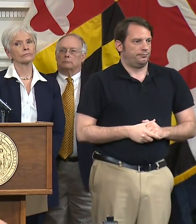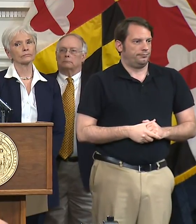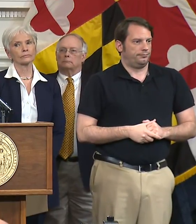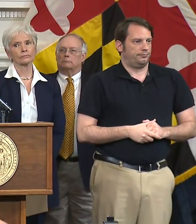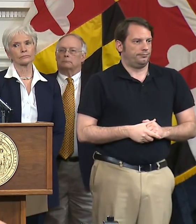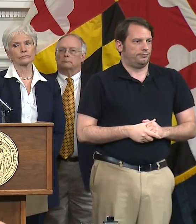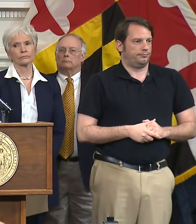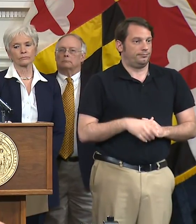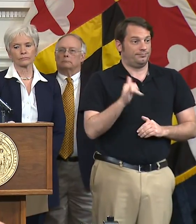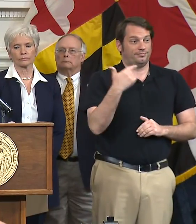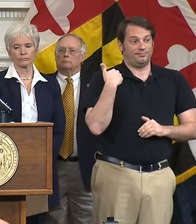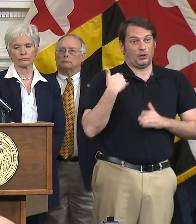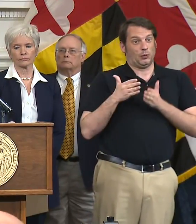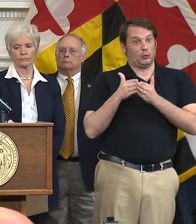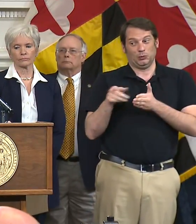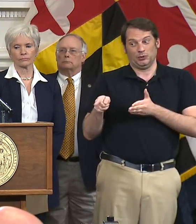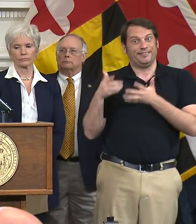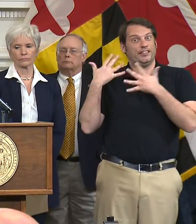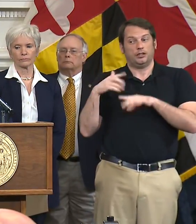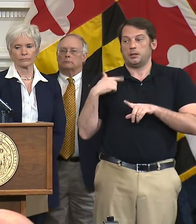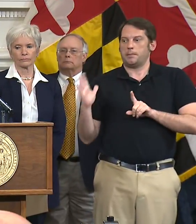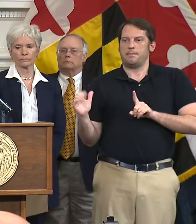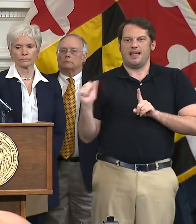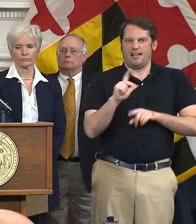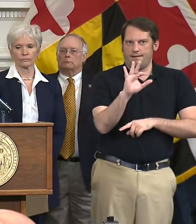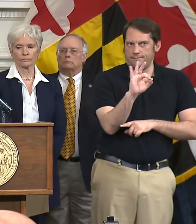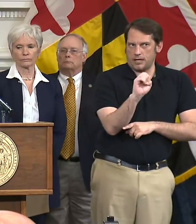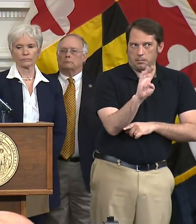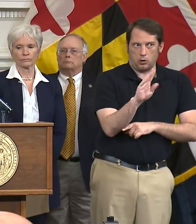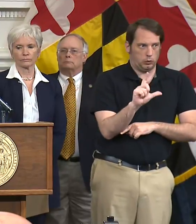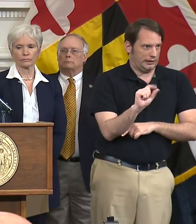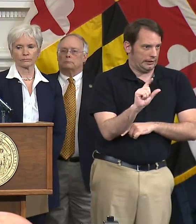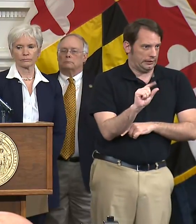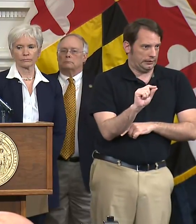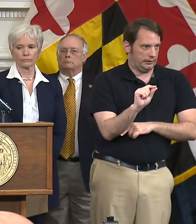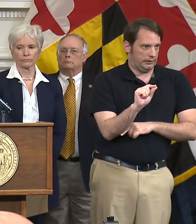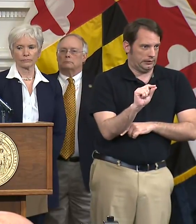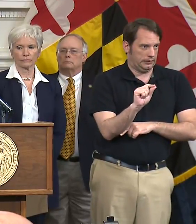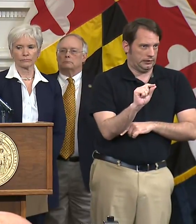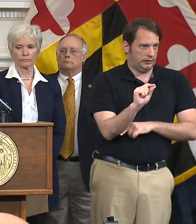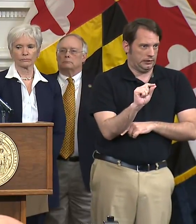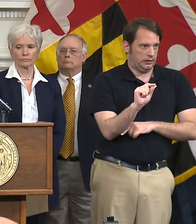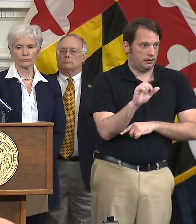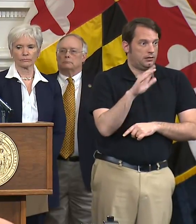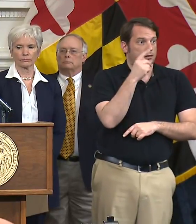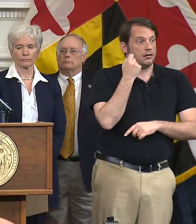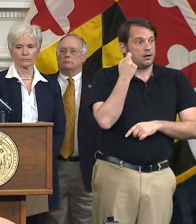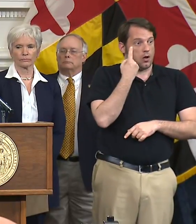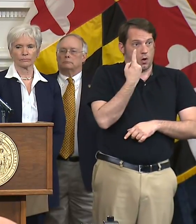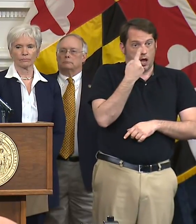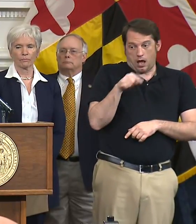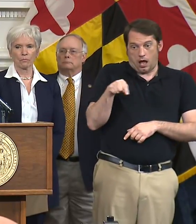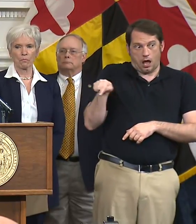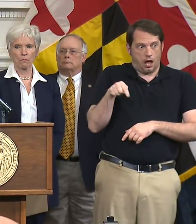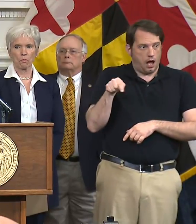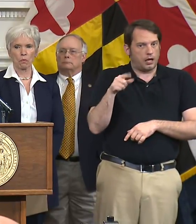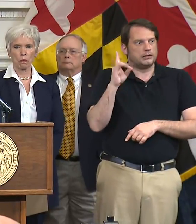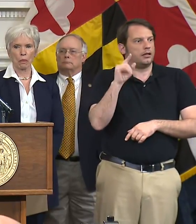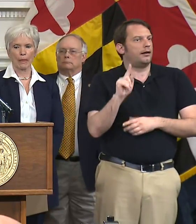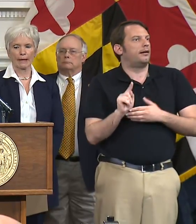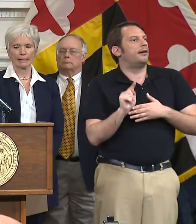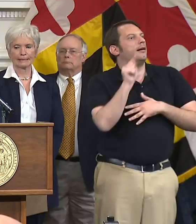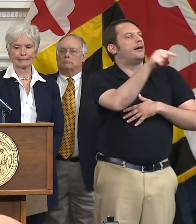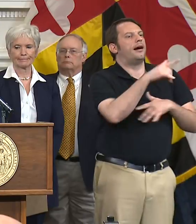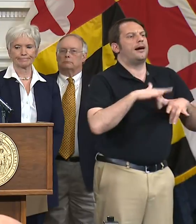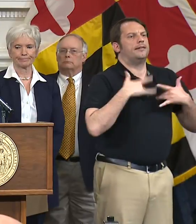20th, one of the individuals attended an event in the Philadelphia area where they